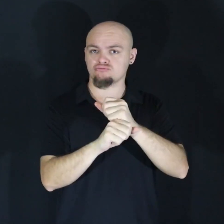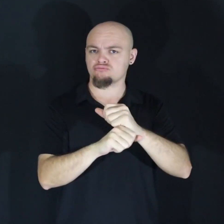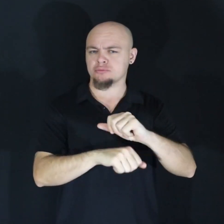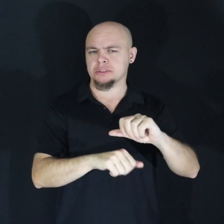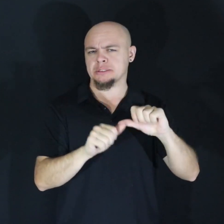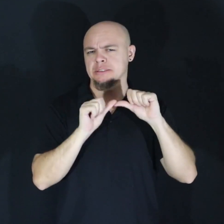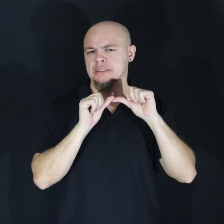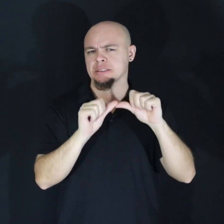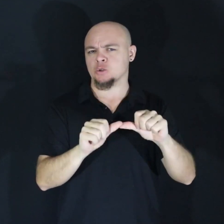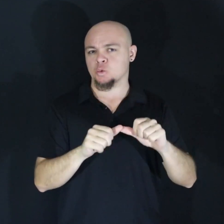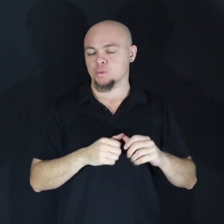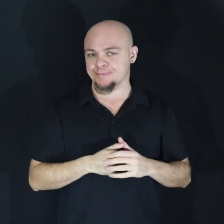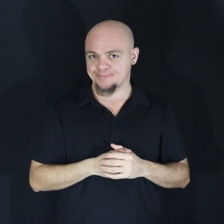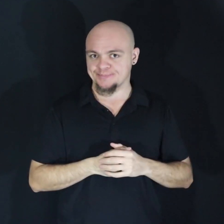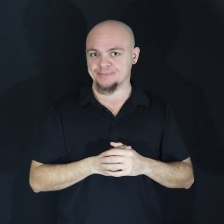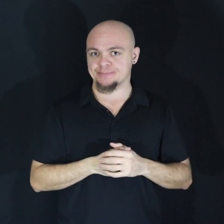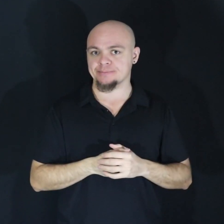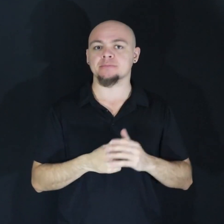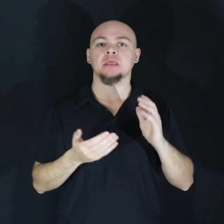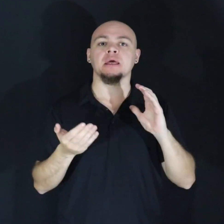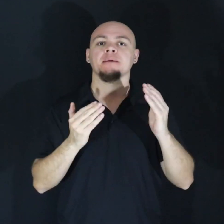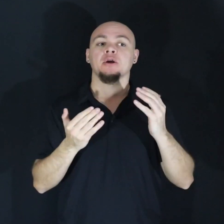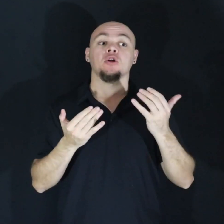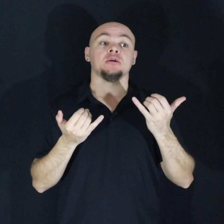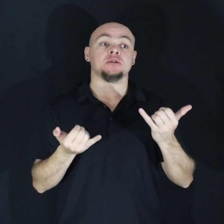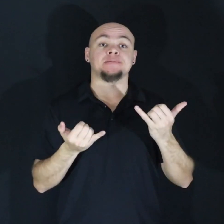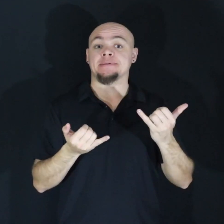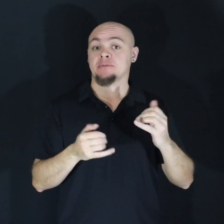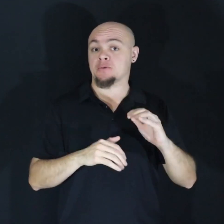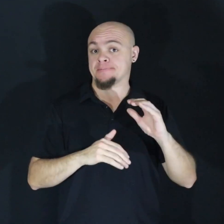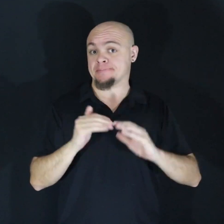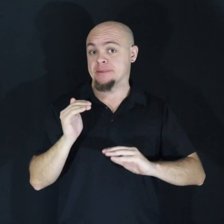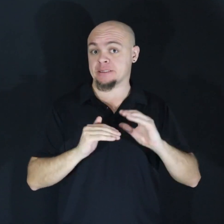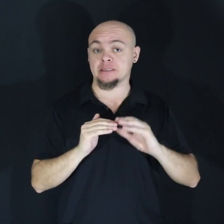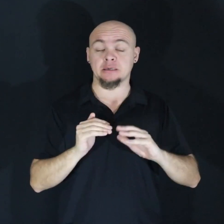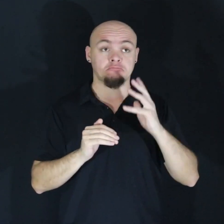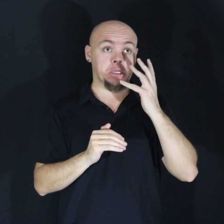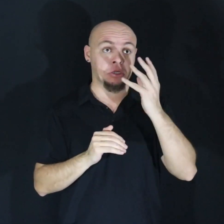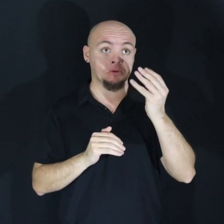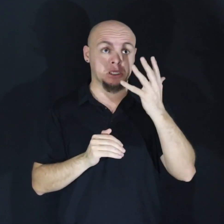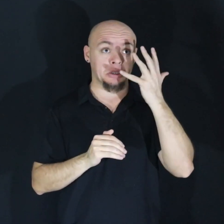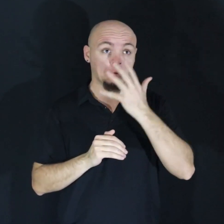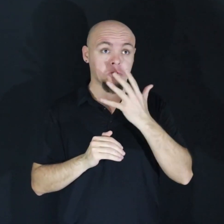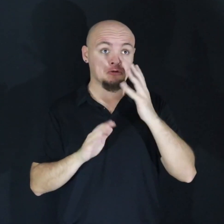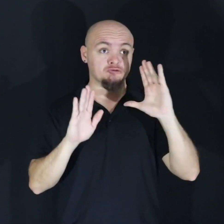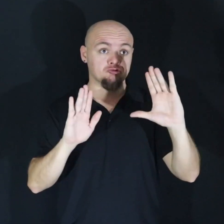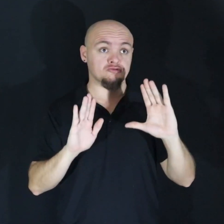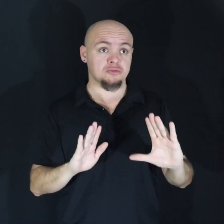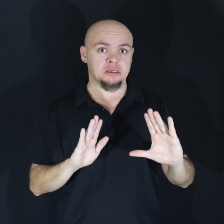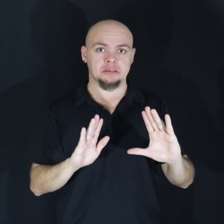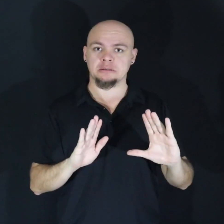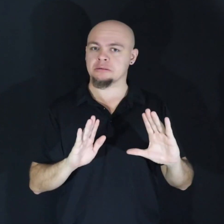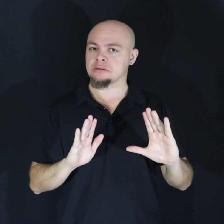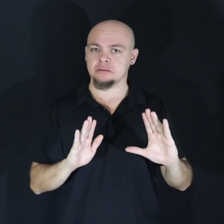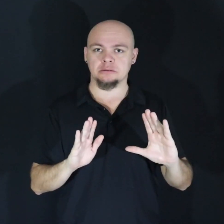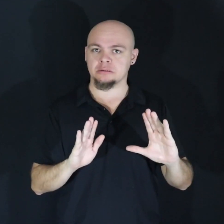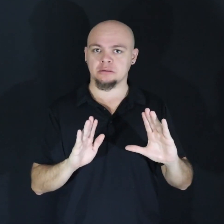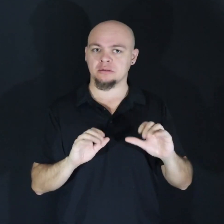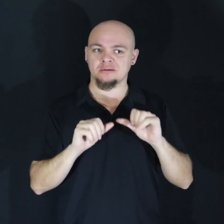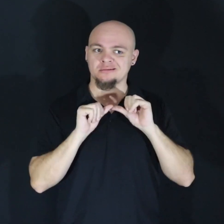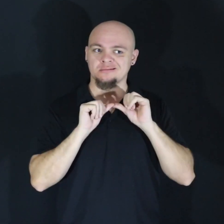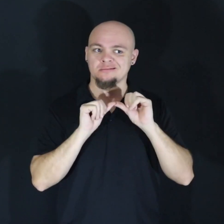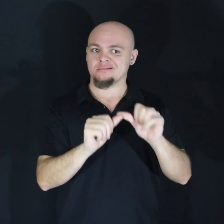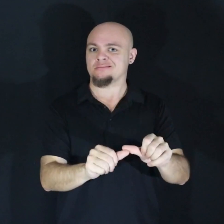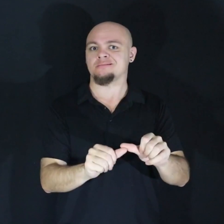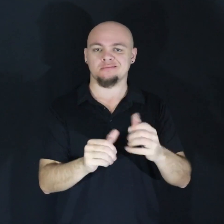intact. Compare this to some contemporary buildings that look great on the outside, but they fail to stand to